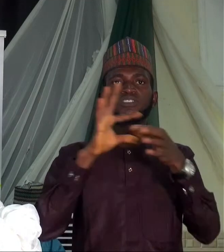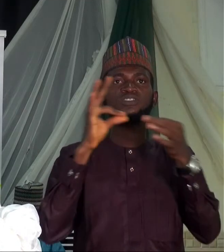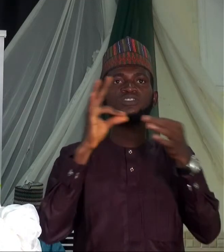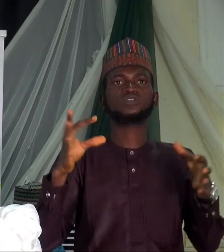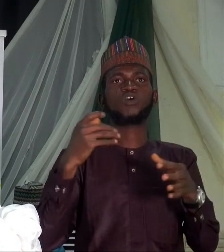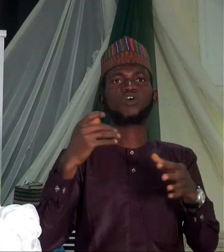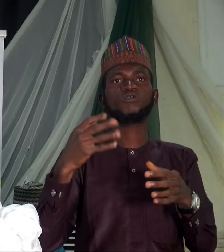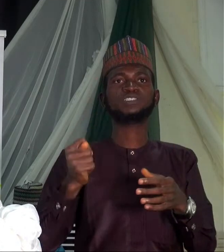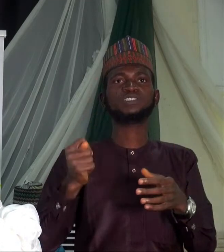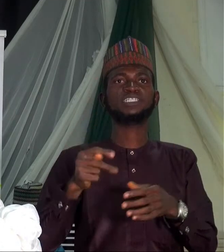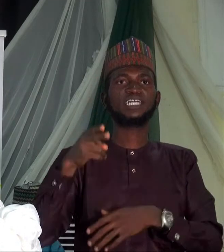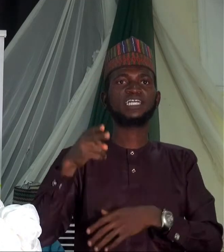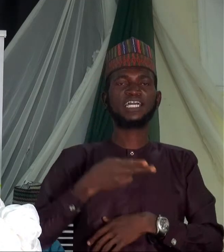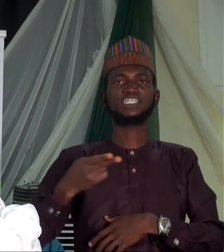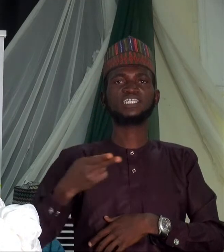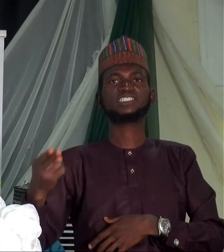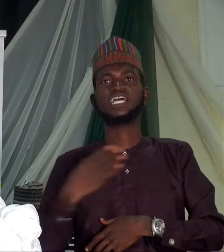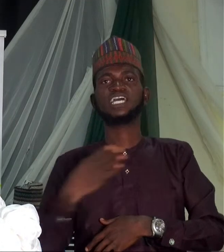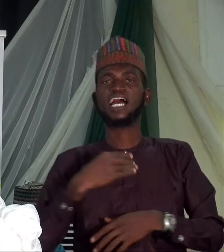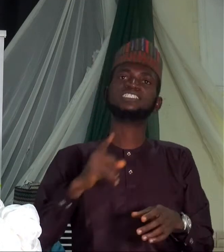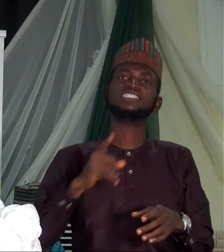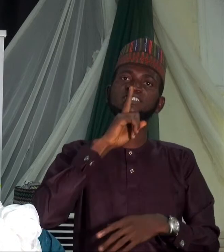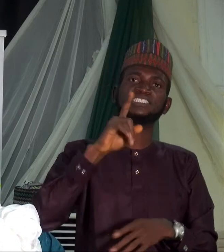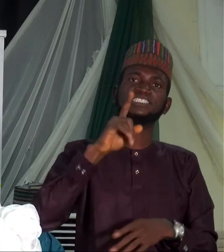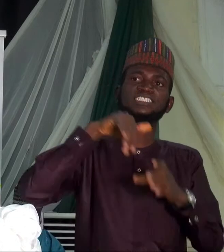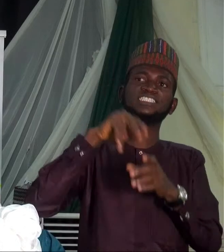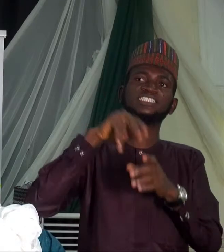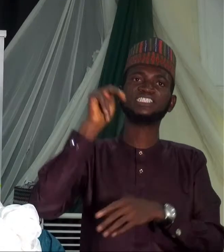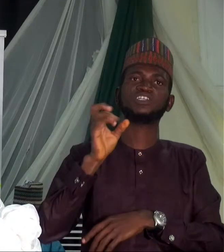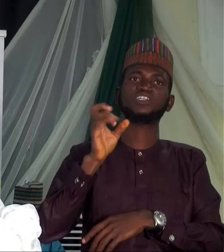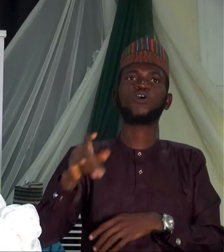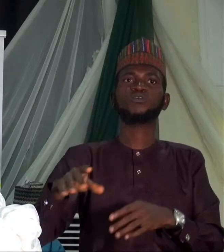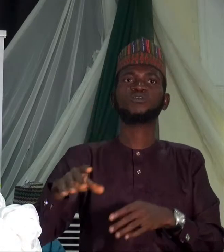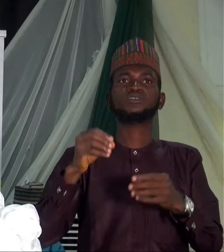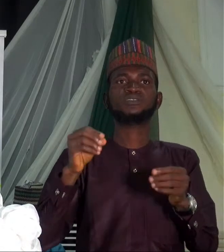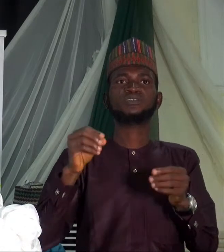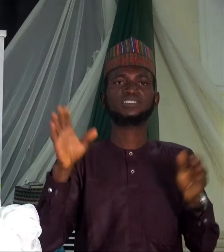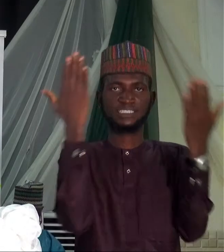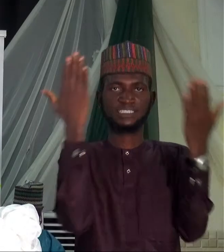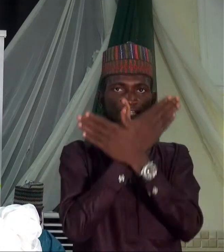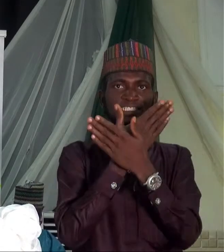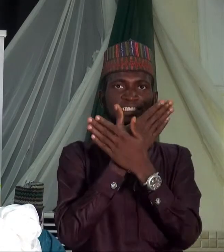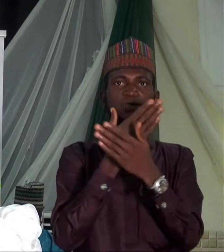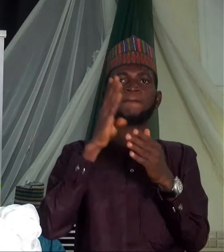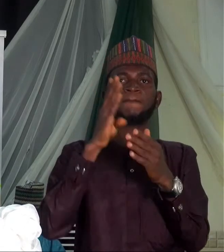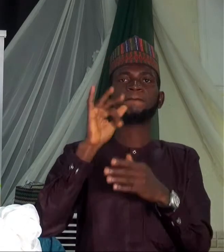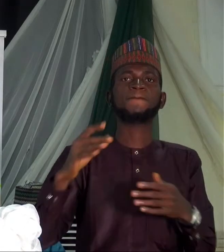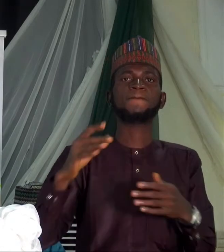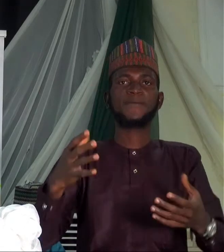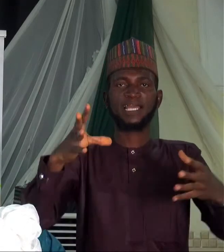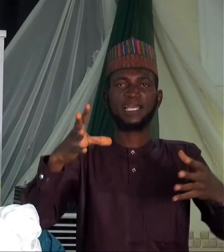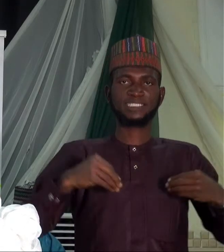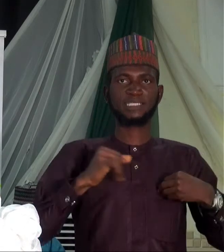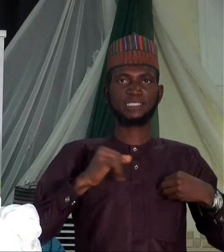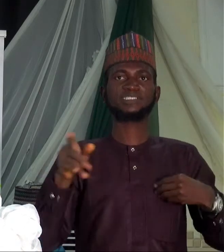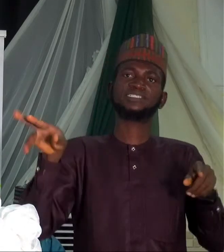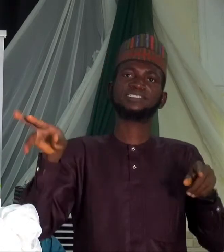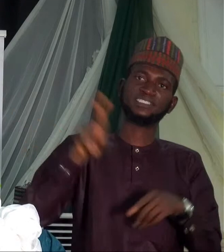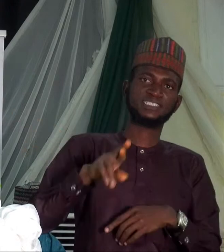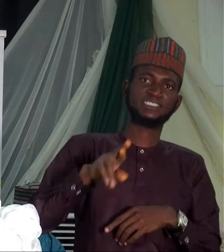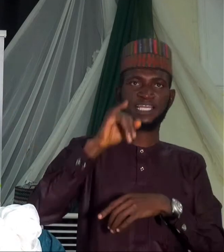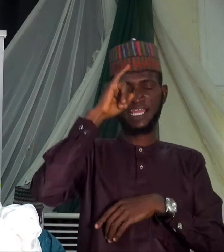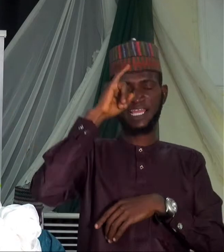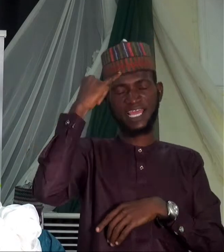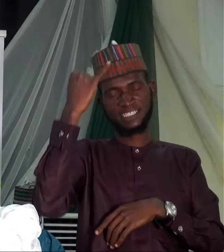heritage and indeed a need of guardians. By embracing their ideas, concern,